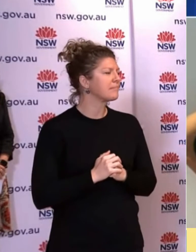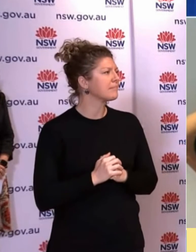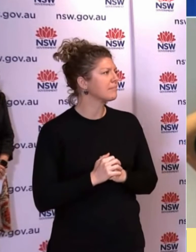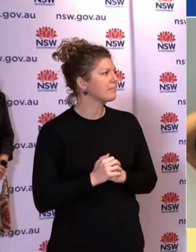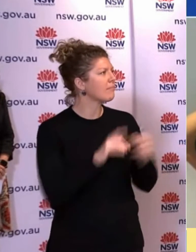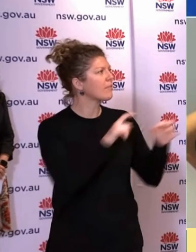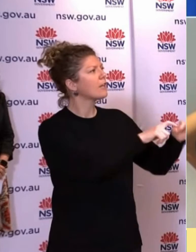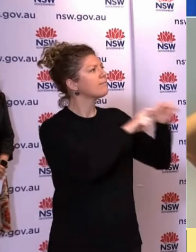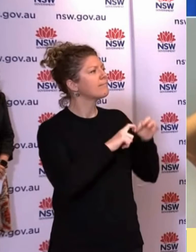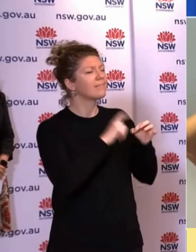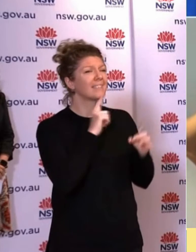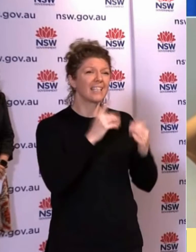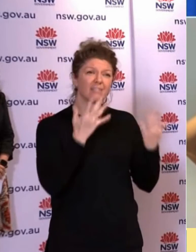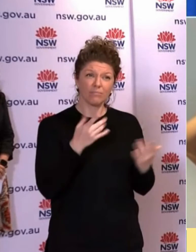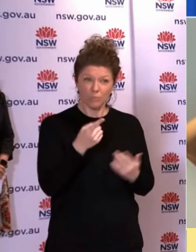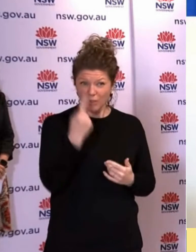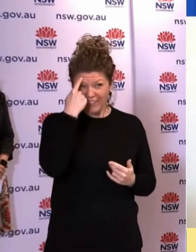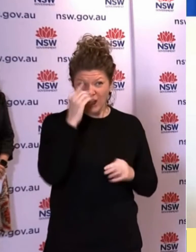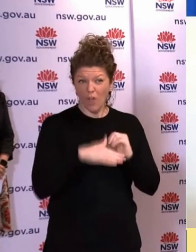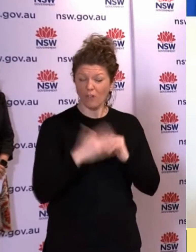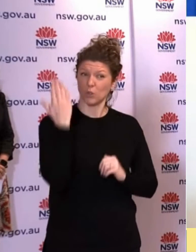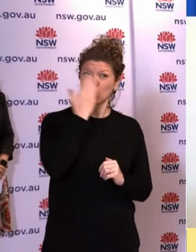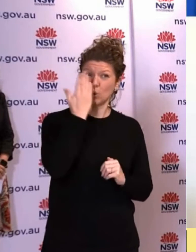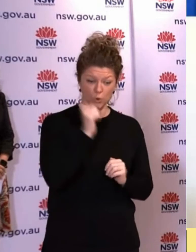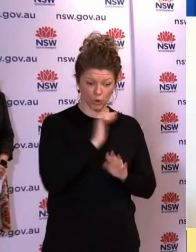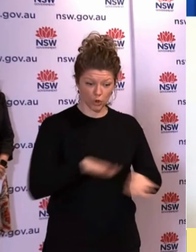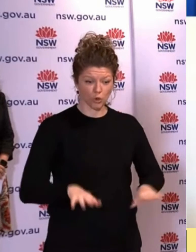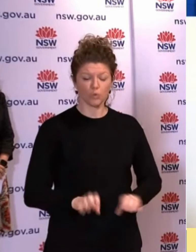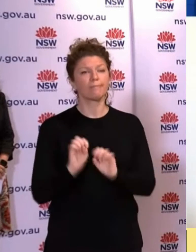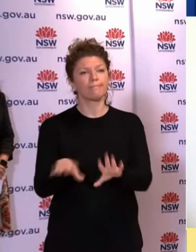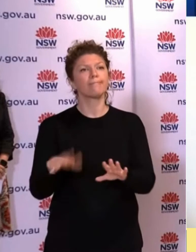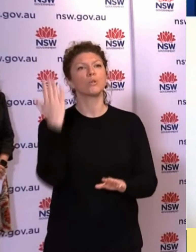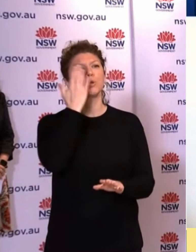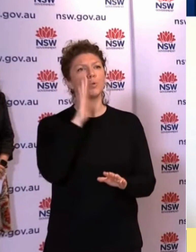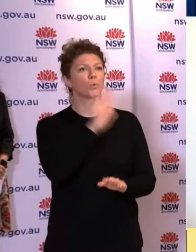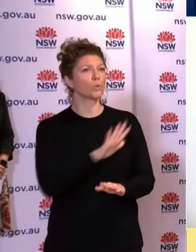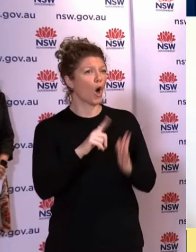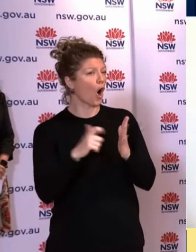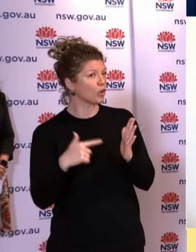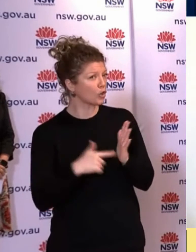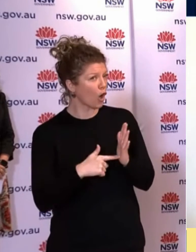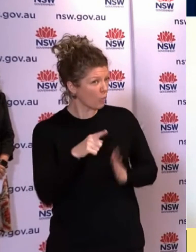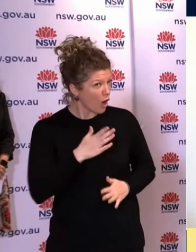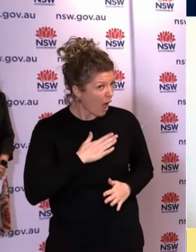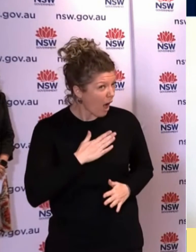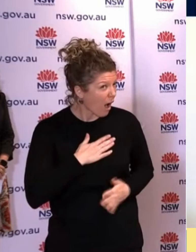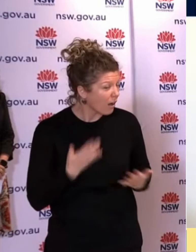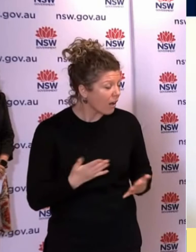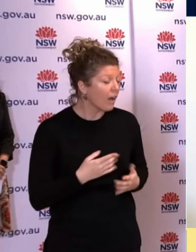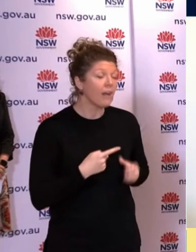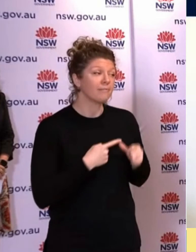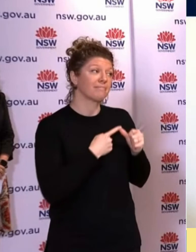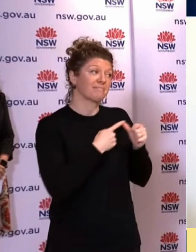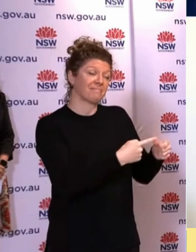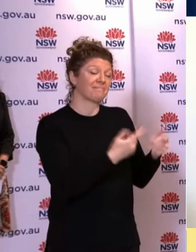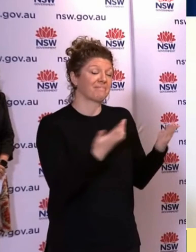schools go back early October? Look, I think if you're asking whether I'd like it, yes, I'd like it, but is it going to happen? Well, that's a